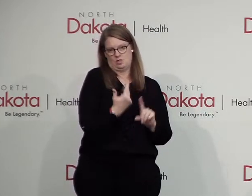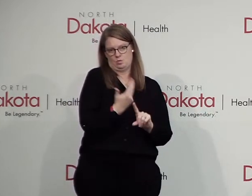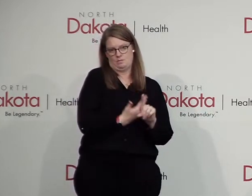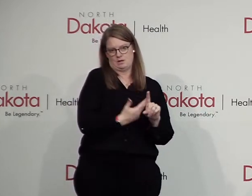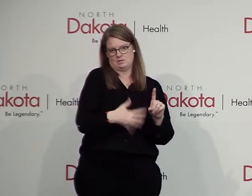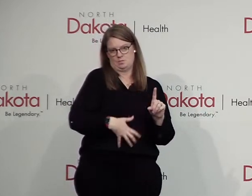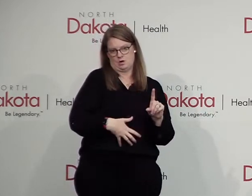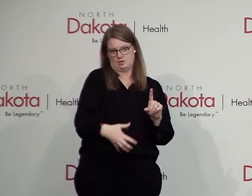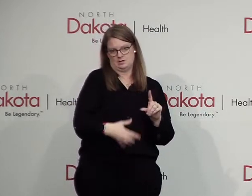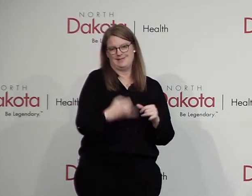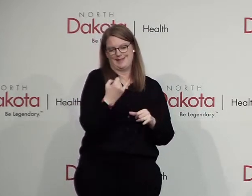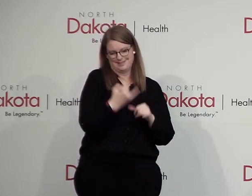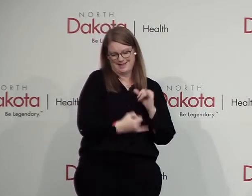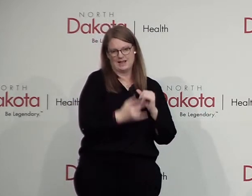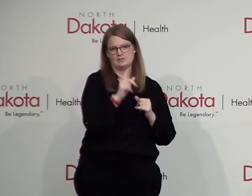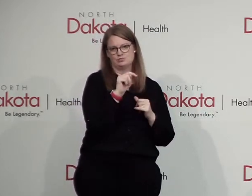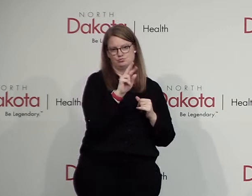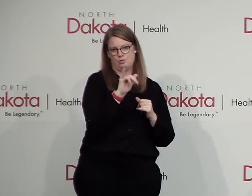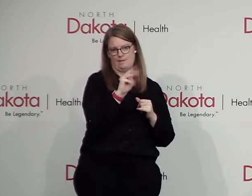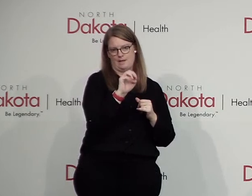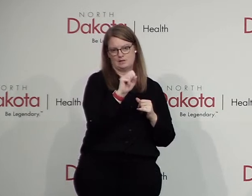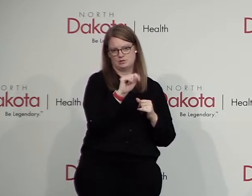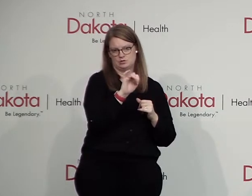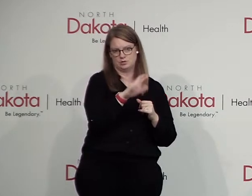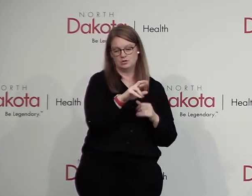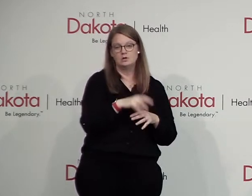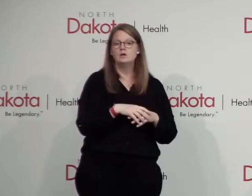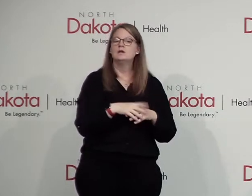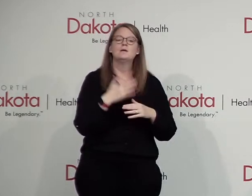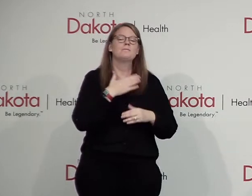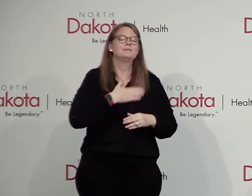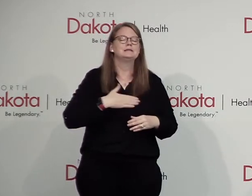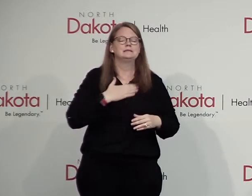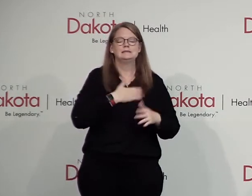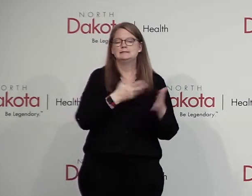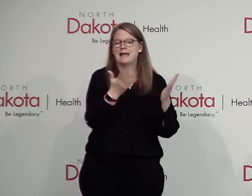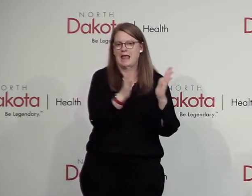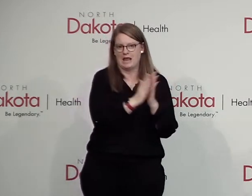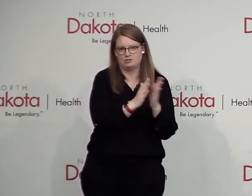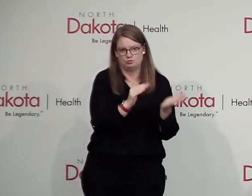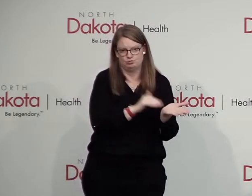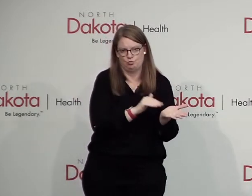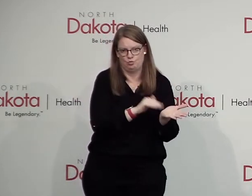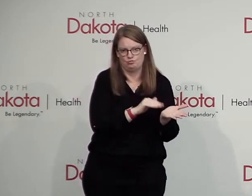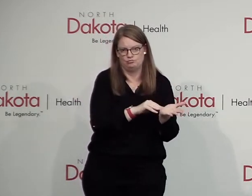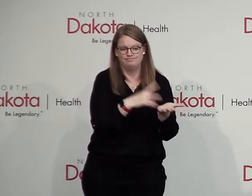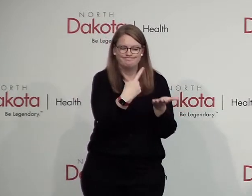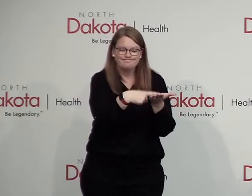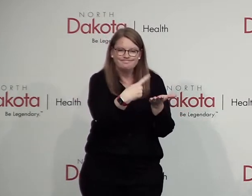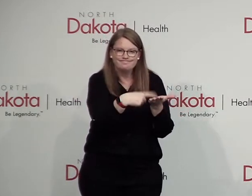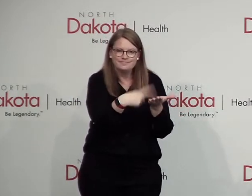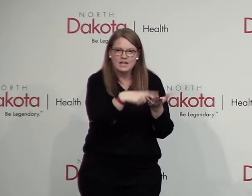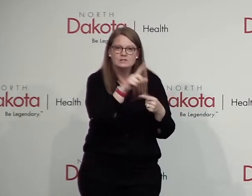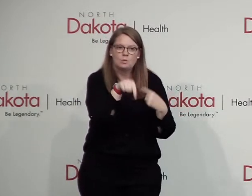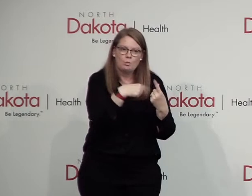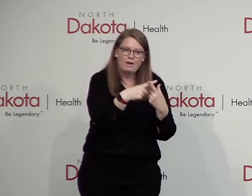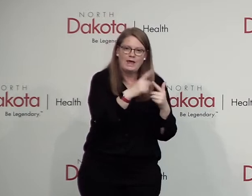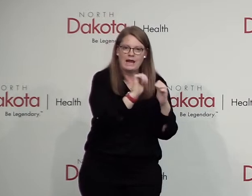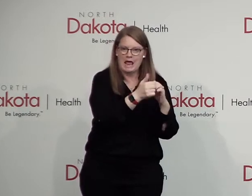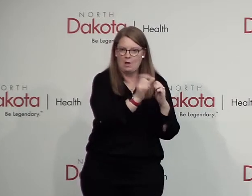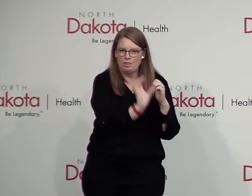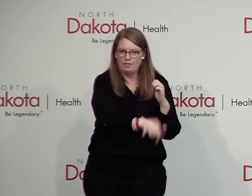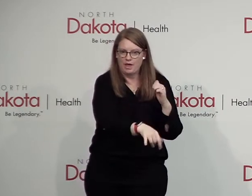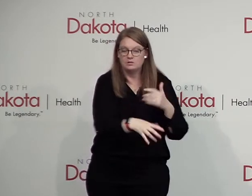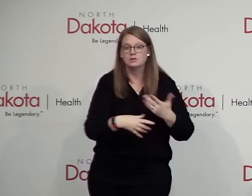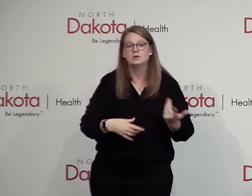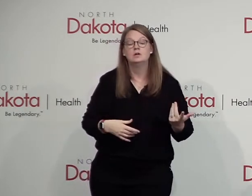family physician for consultations on when this should occur and how it can occur. The real important thing at this